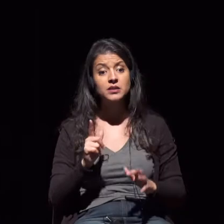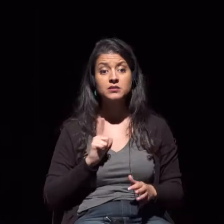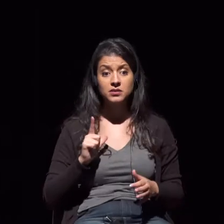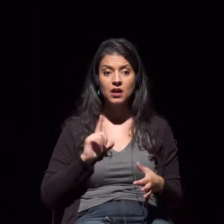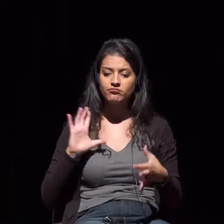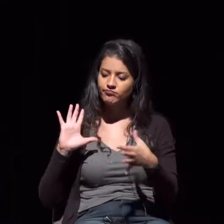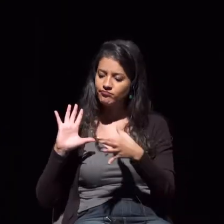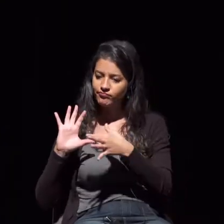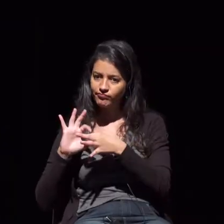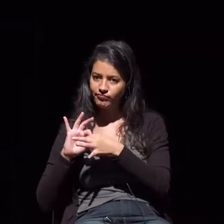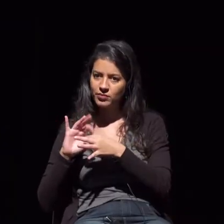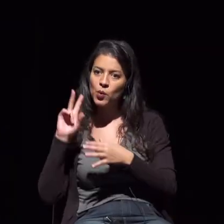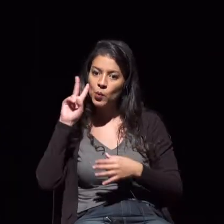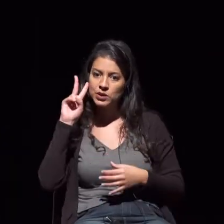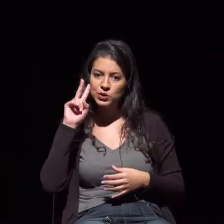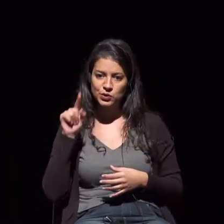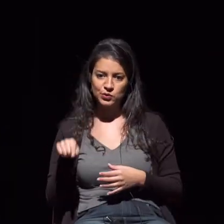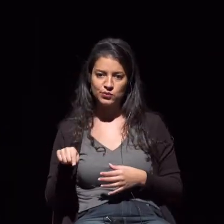drawn.